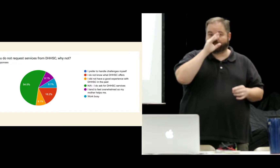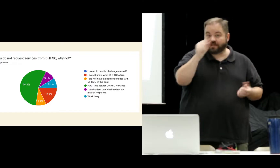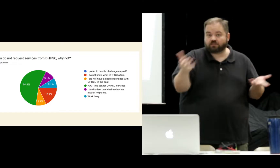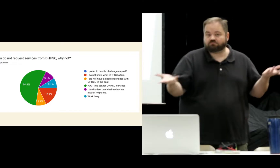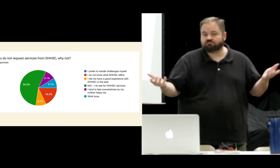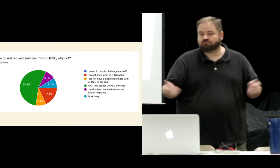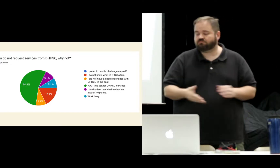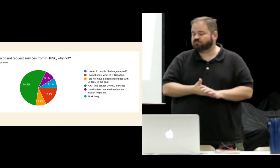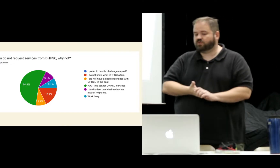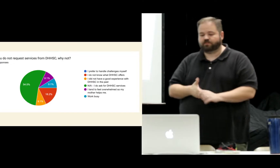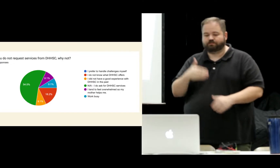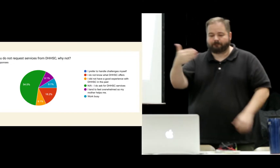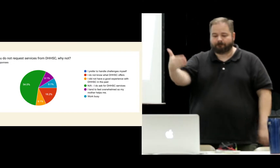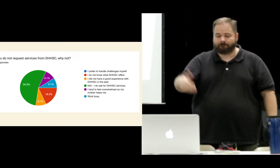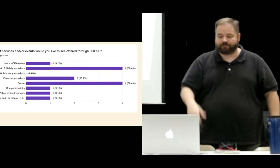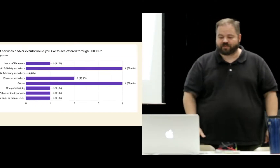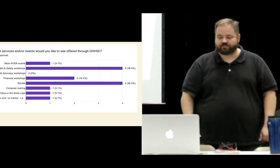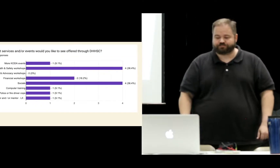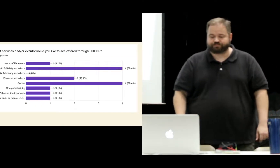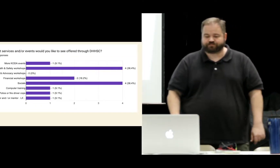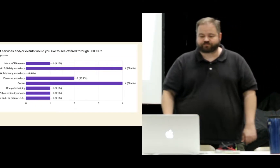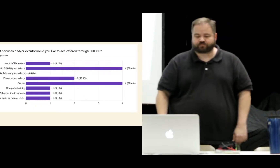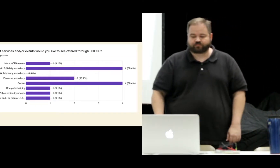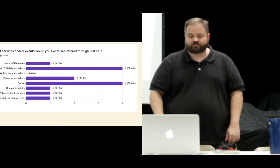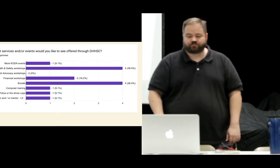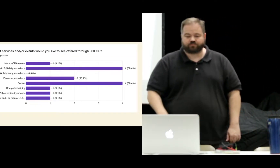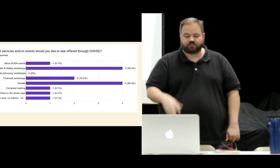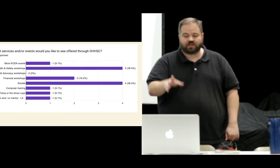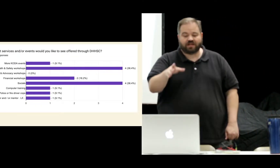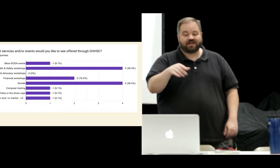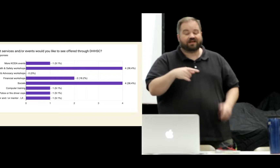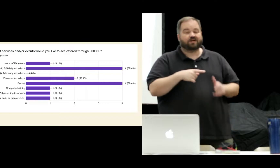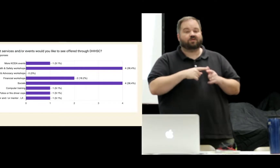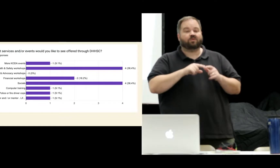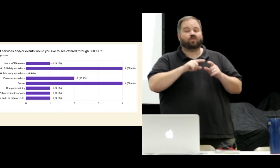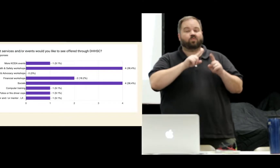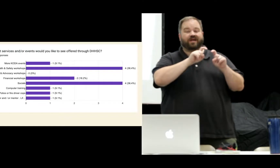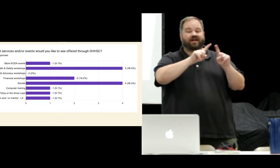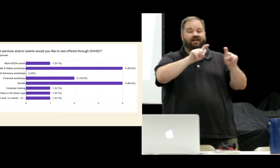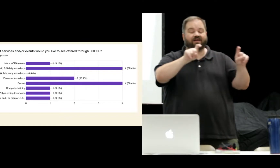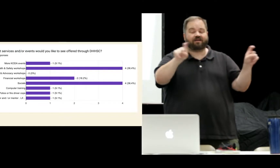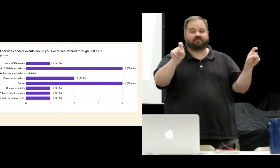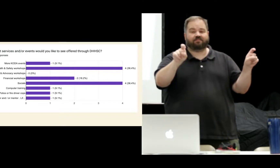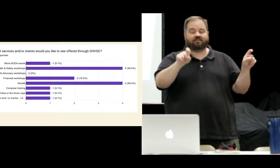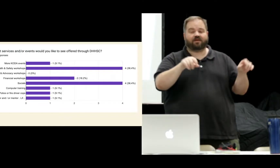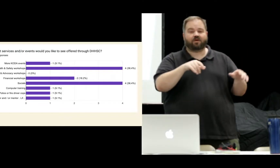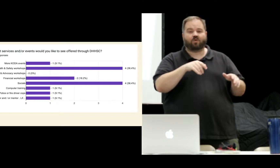Because we want to know so we can make those services more feasible for those members.